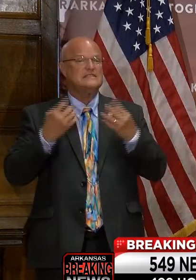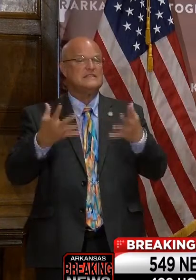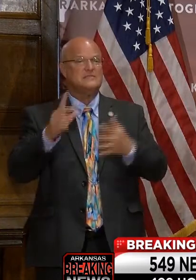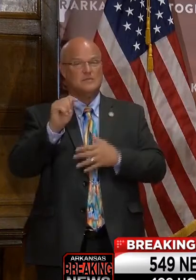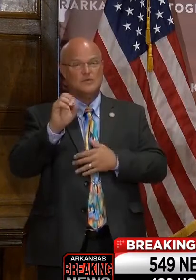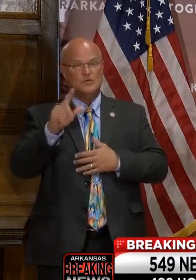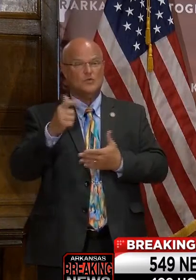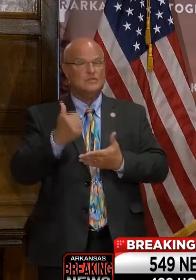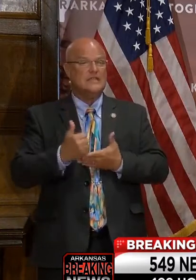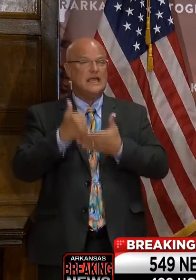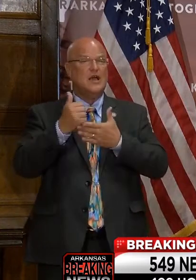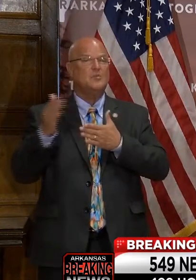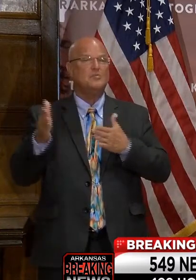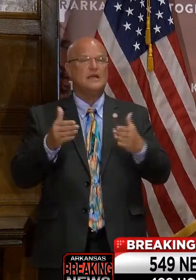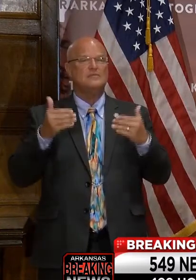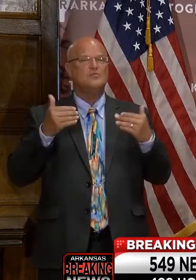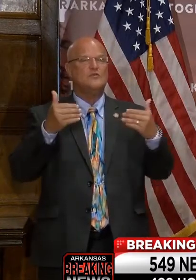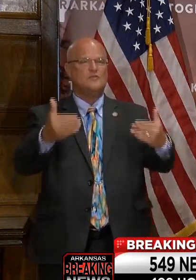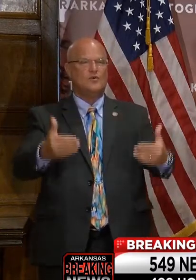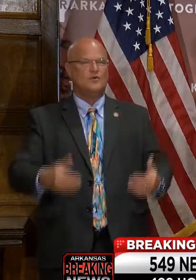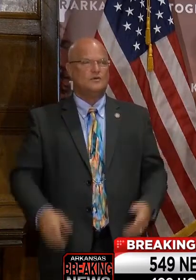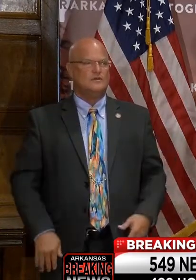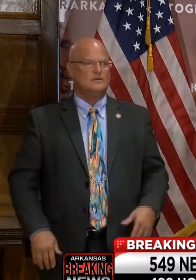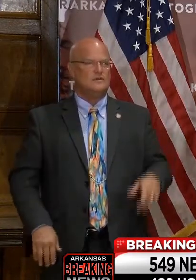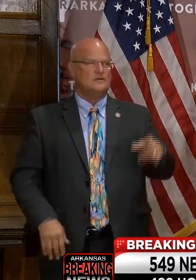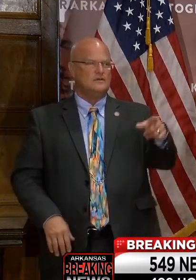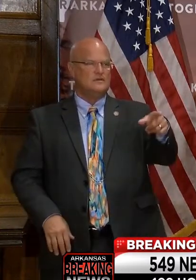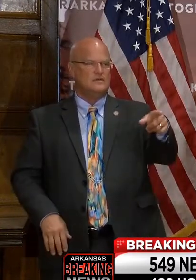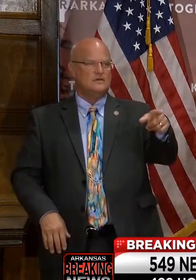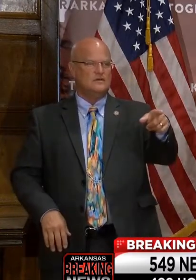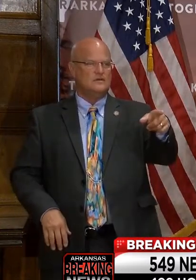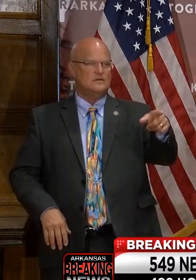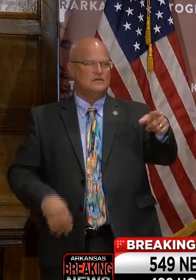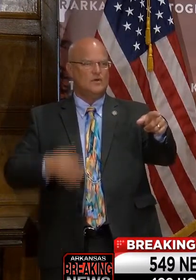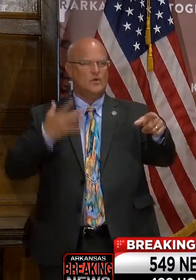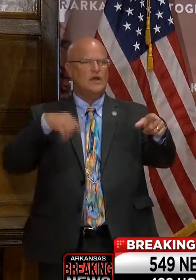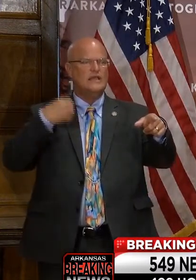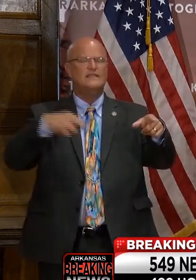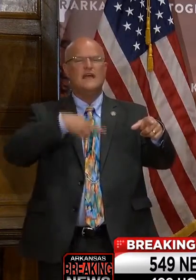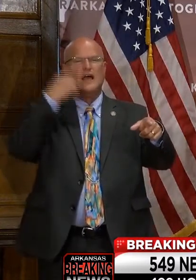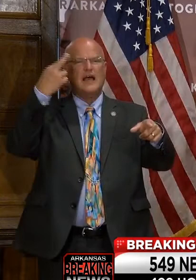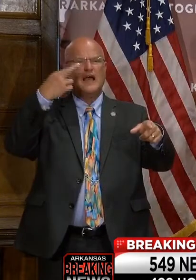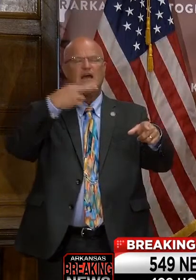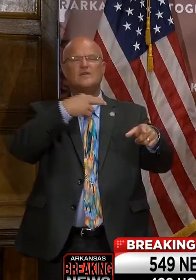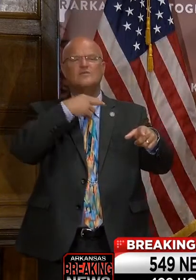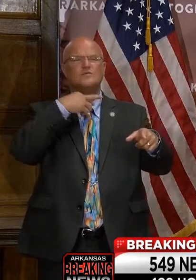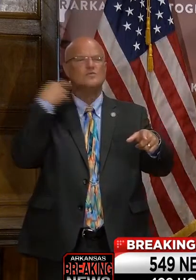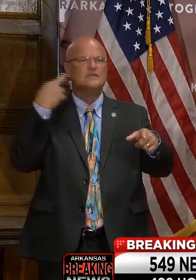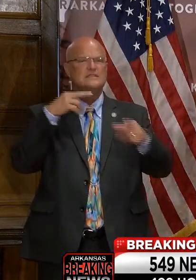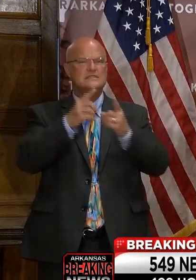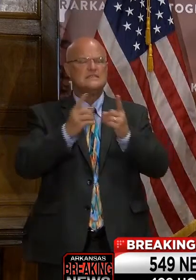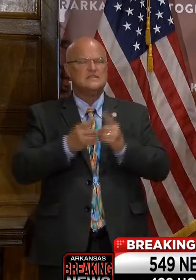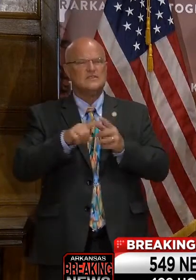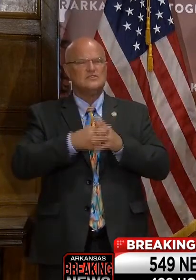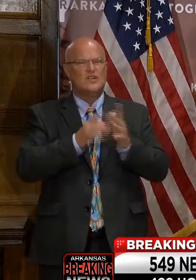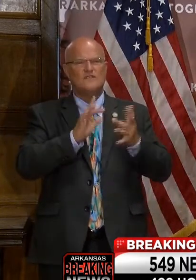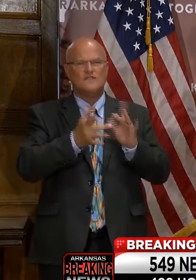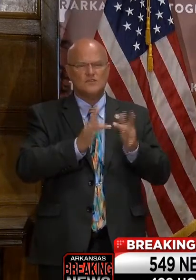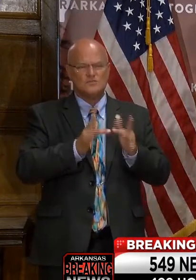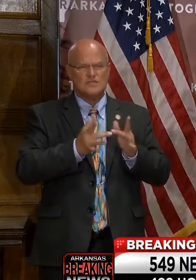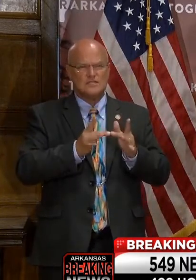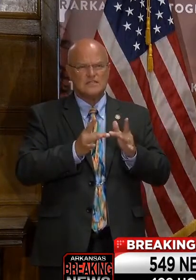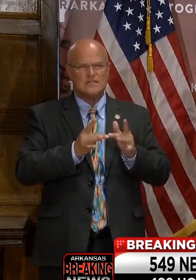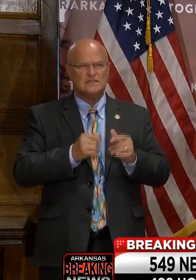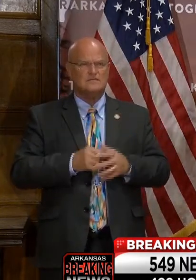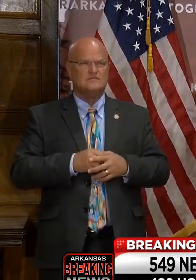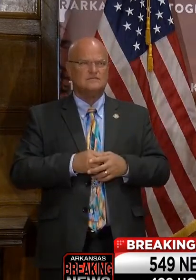tool to help planning moving forward. Why not give those high-risk districts the option to start virtually?